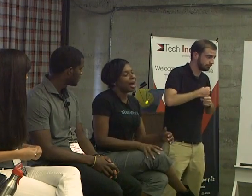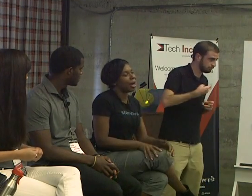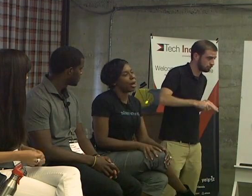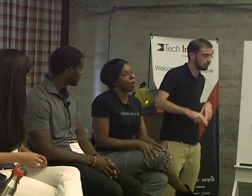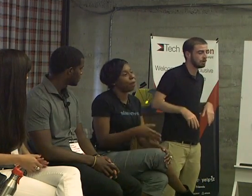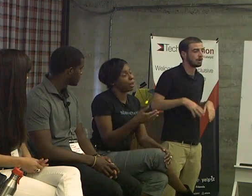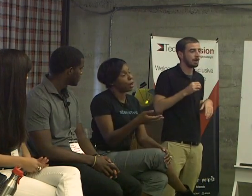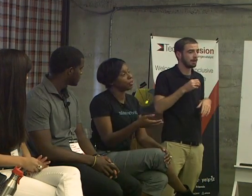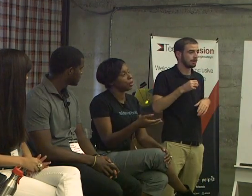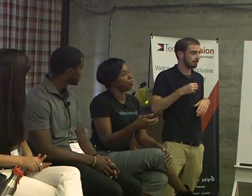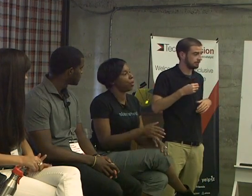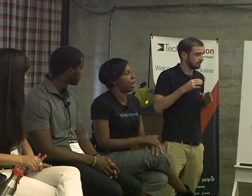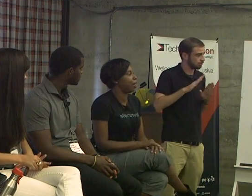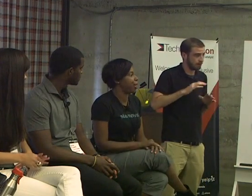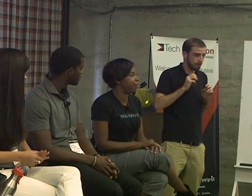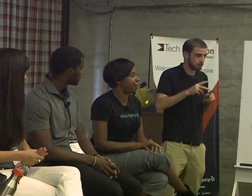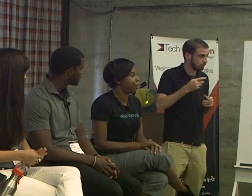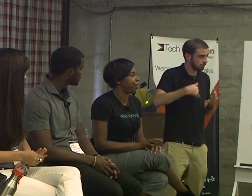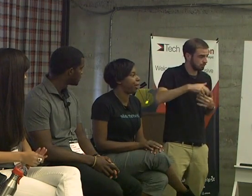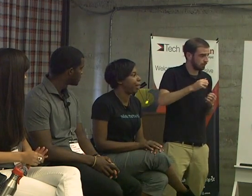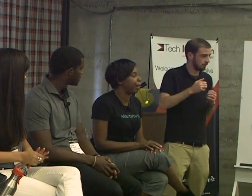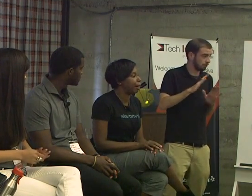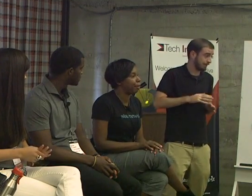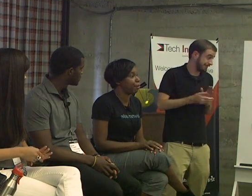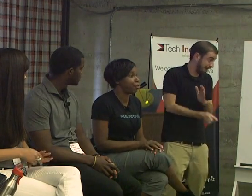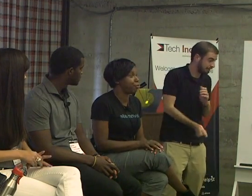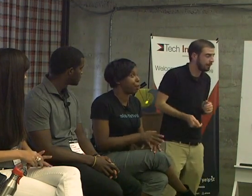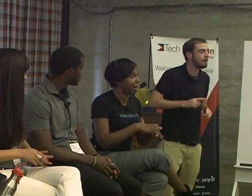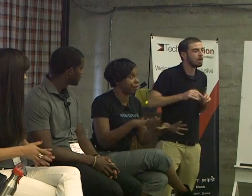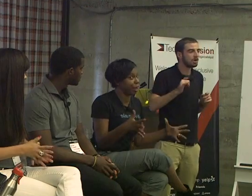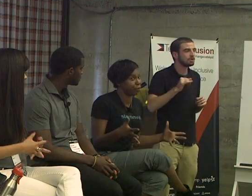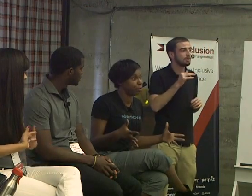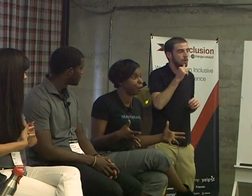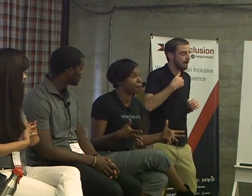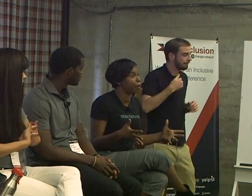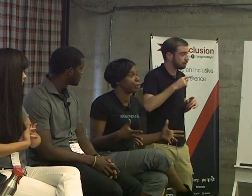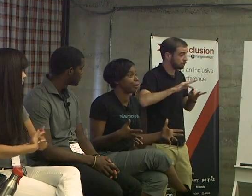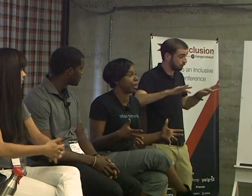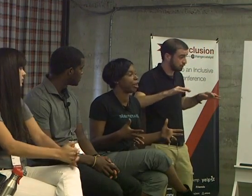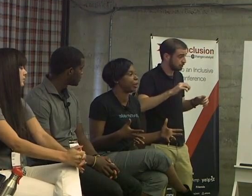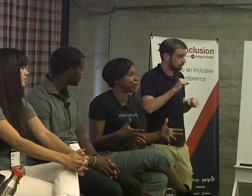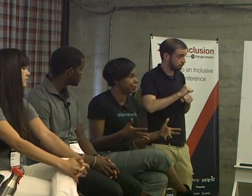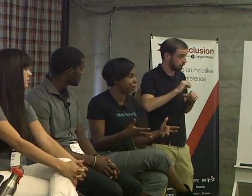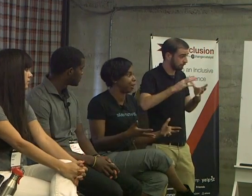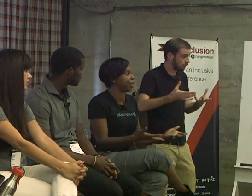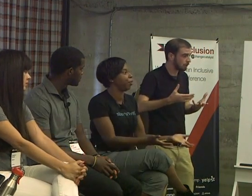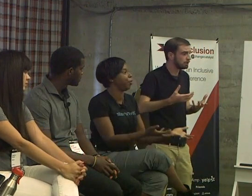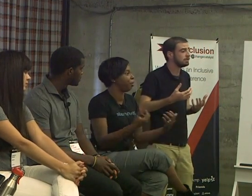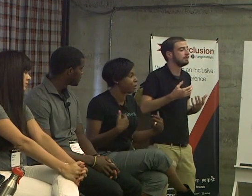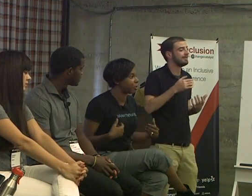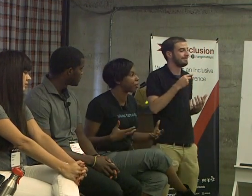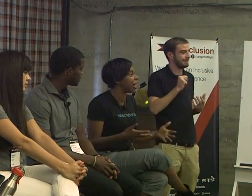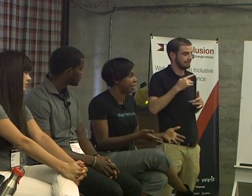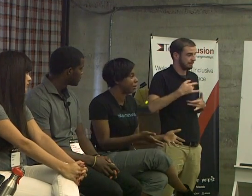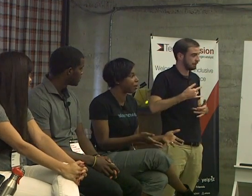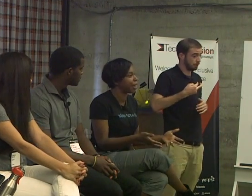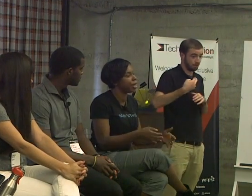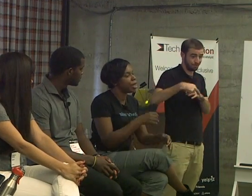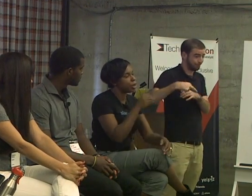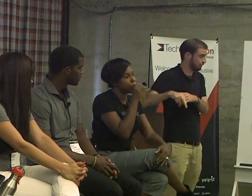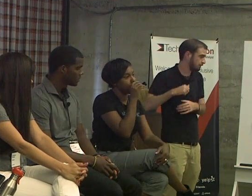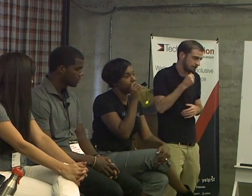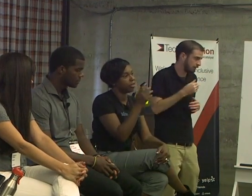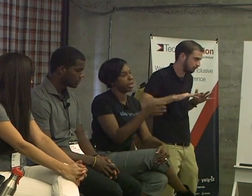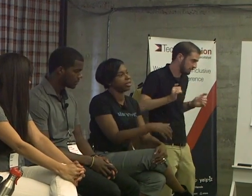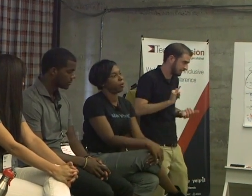talent. But also, if you have a very, if you don't have a diverse workforce, then typically the referrals are not either,